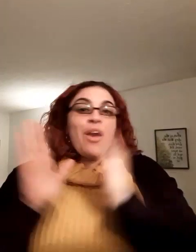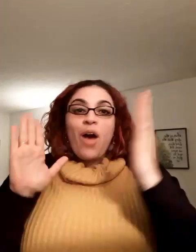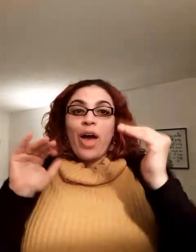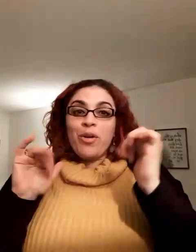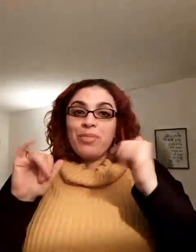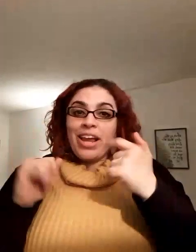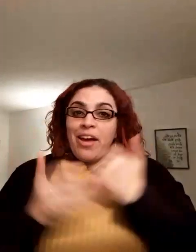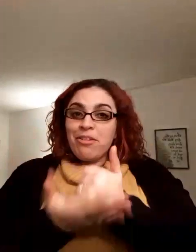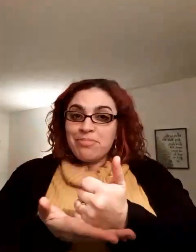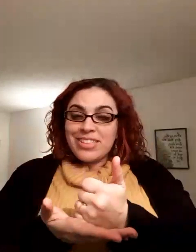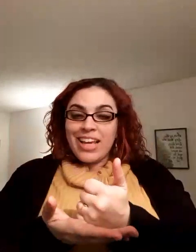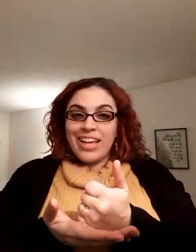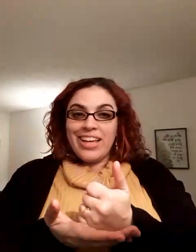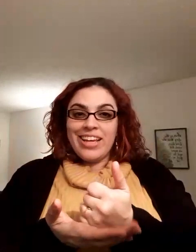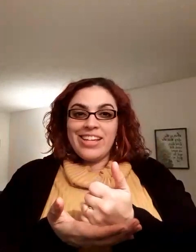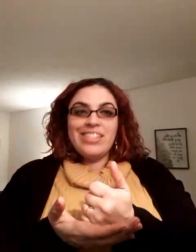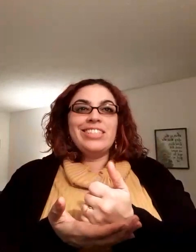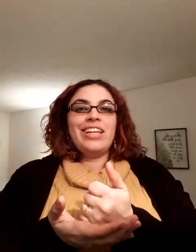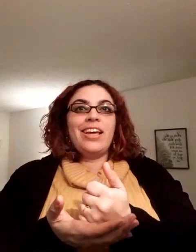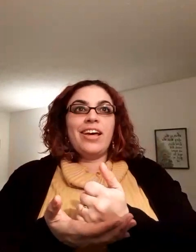I hope that helps, and